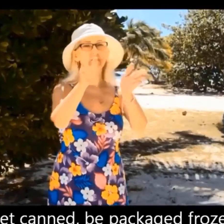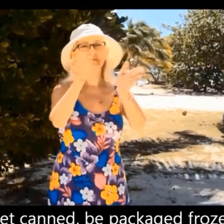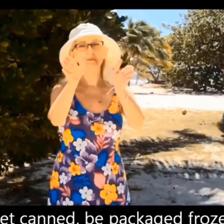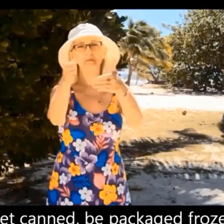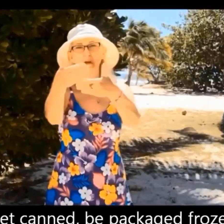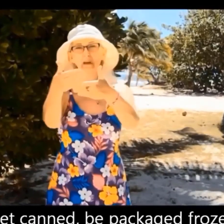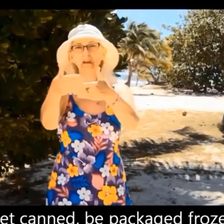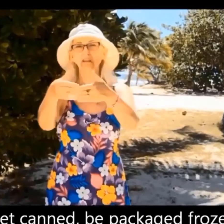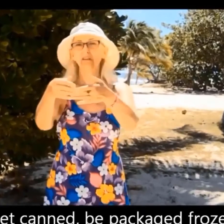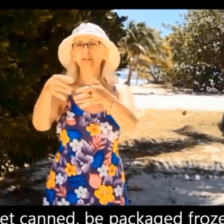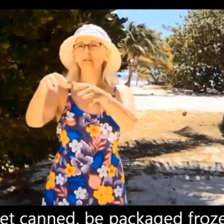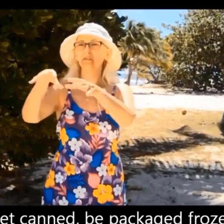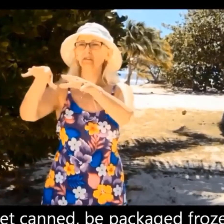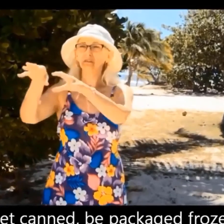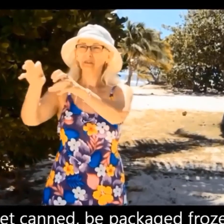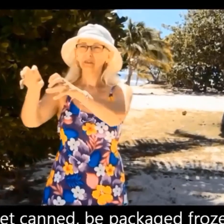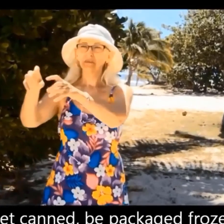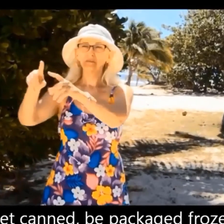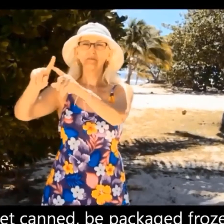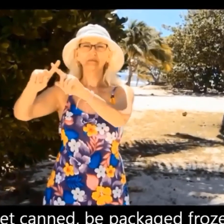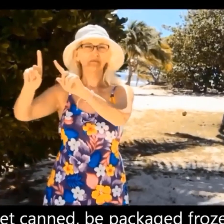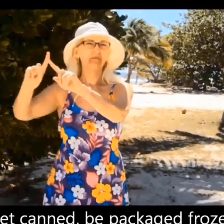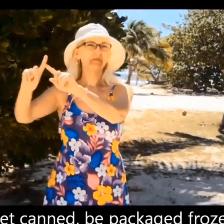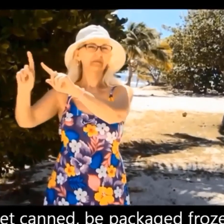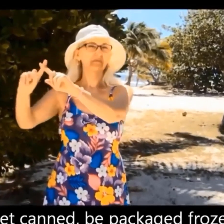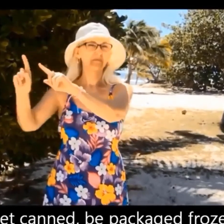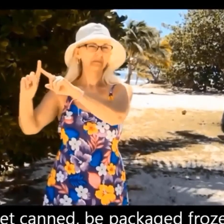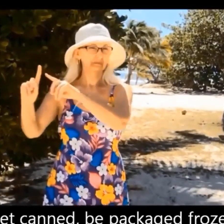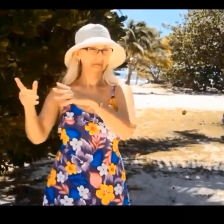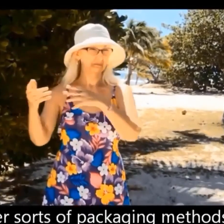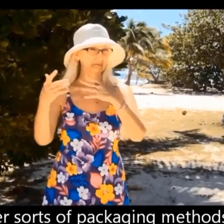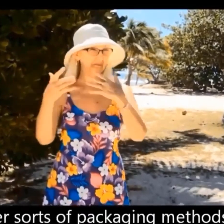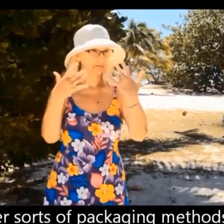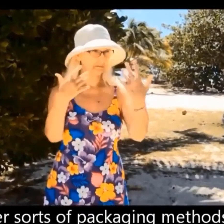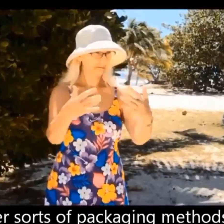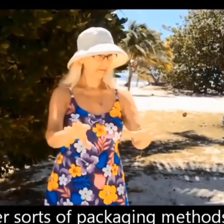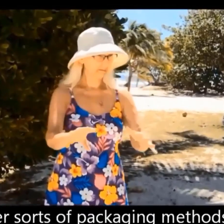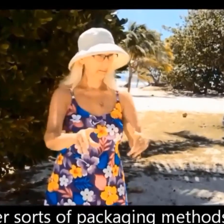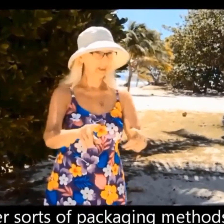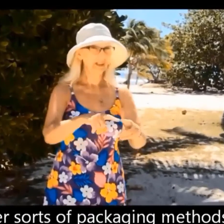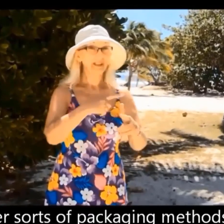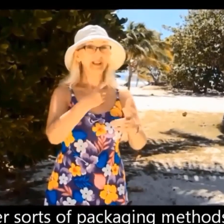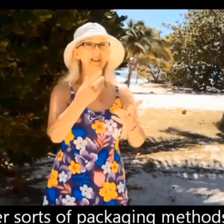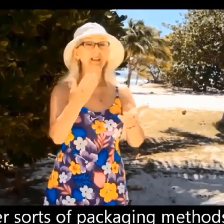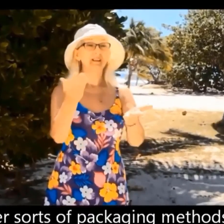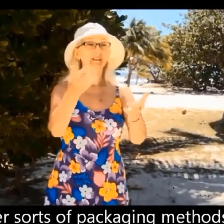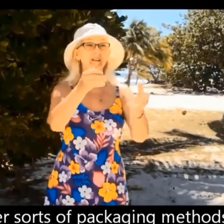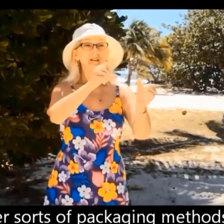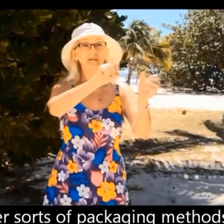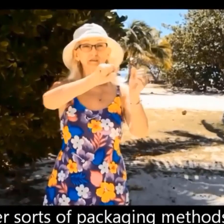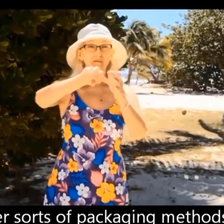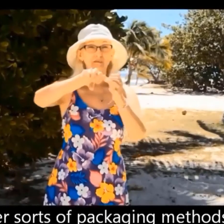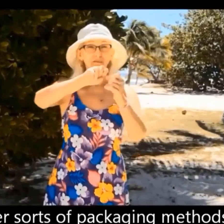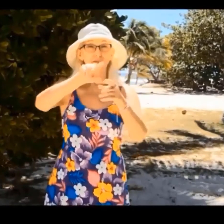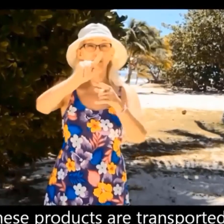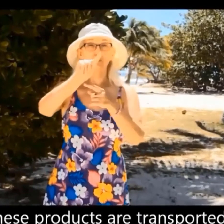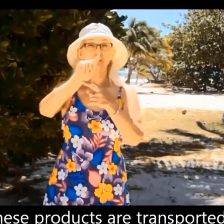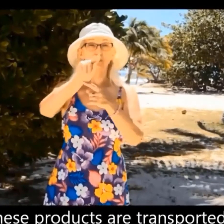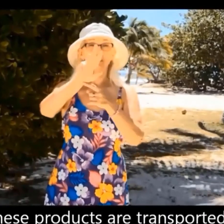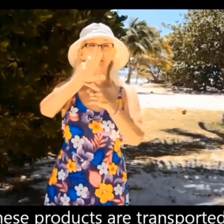Some get canned, are packaged frozen, and other sorts of packaging methods.